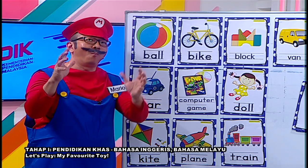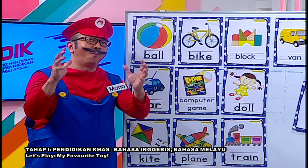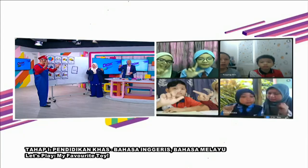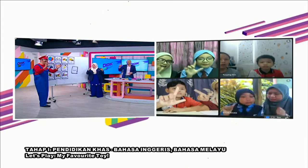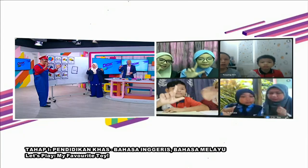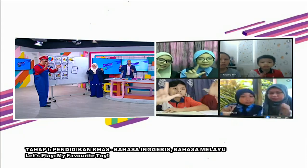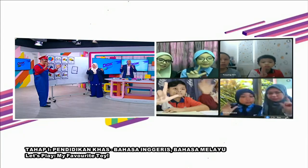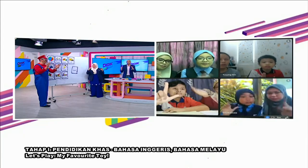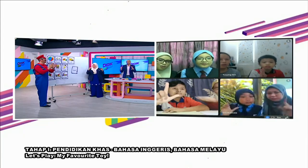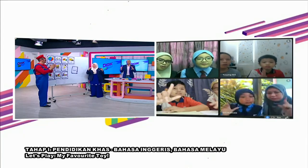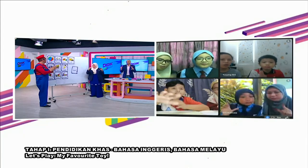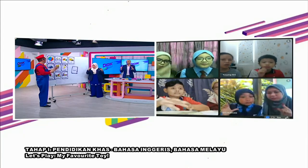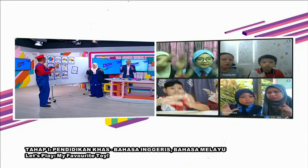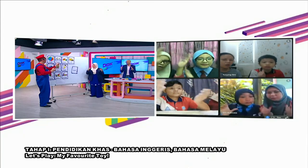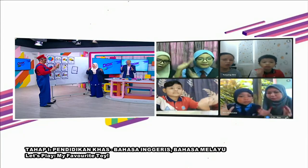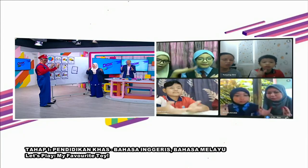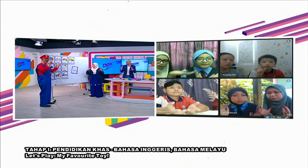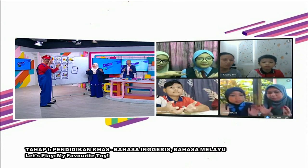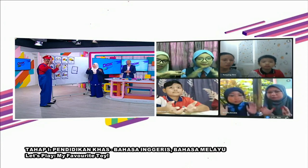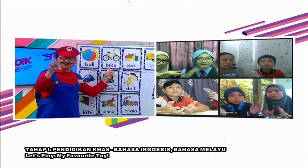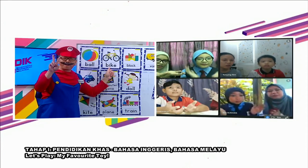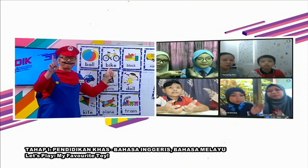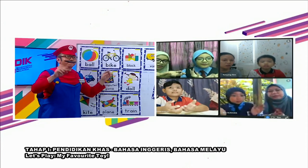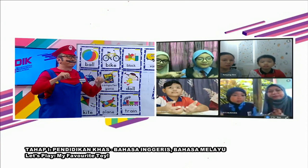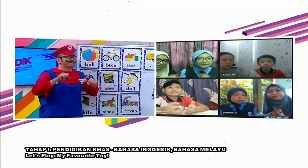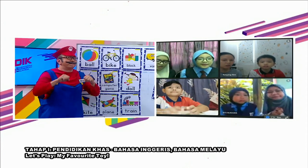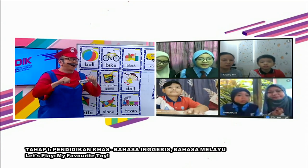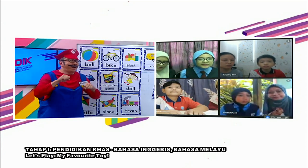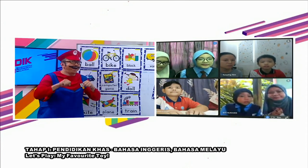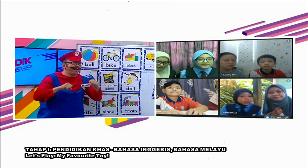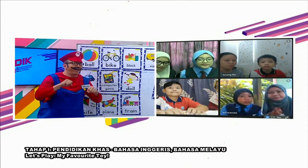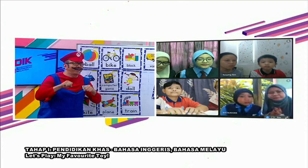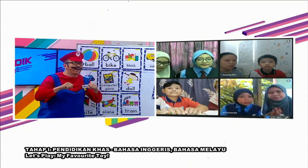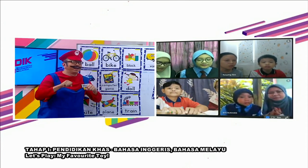B-A-L-L, ball. Ball. Okay. Number two. Number two.